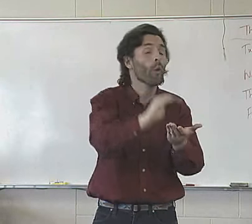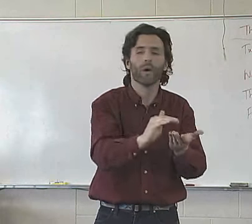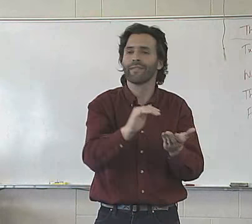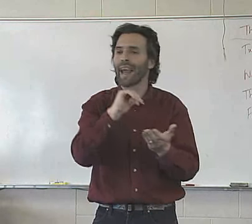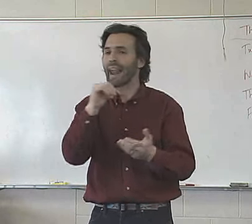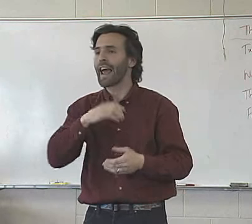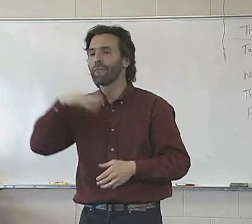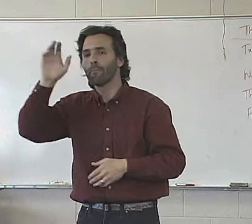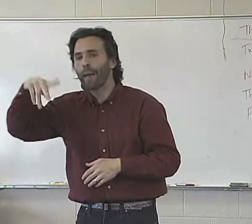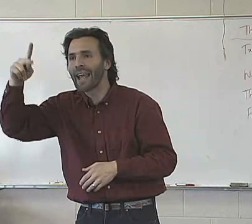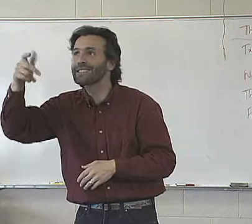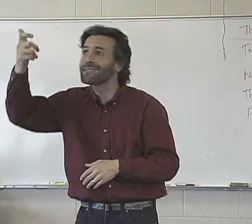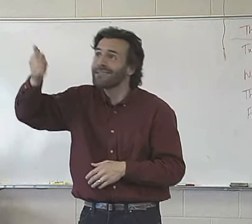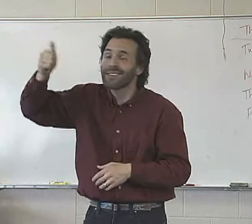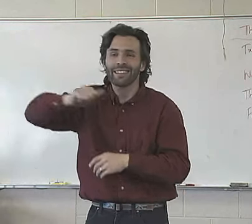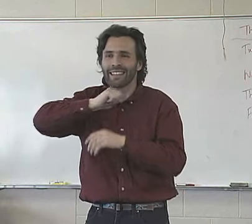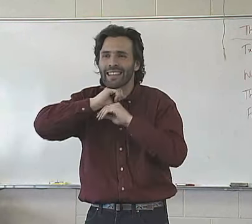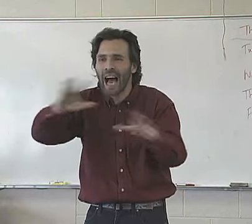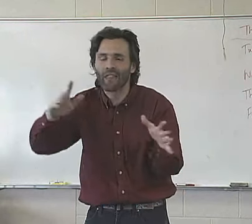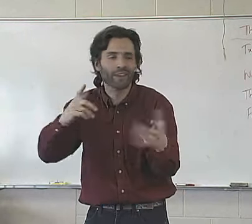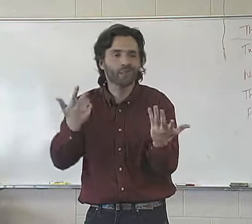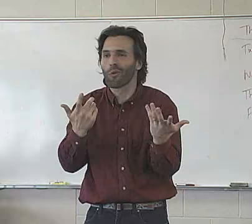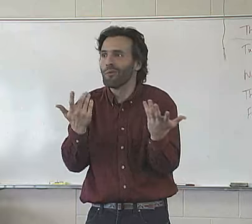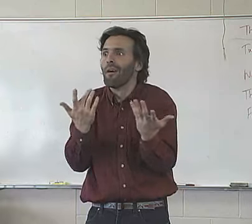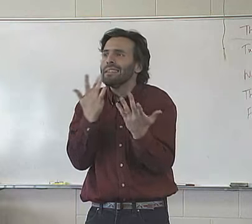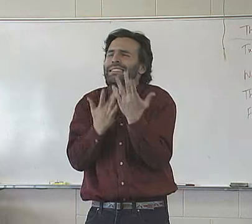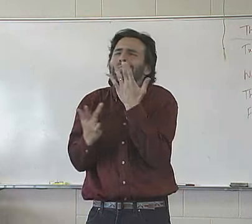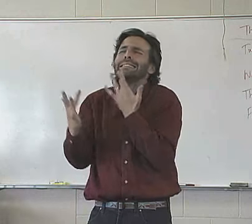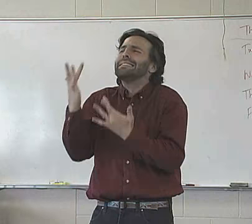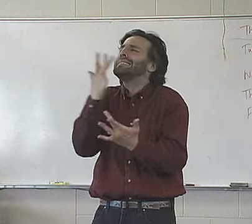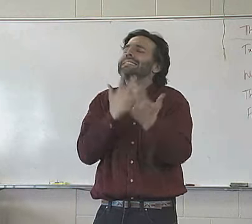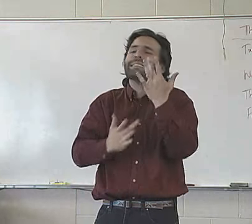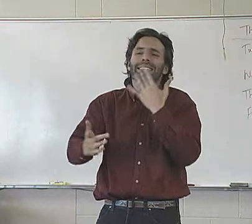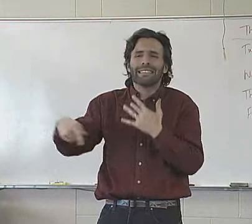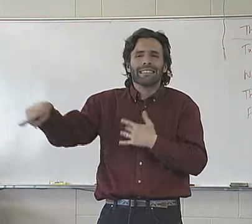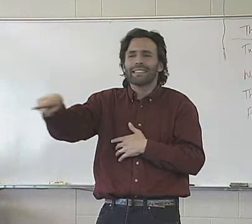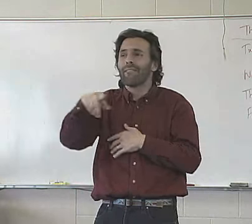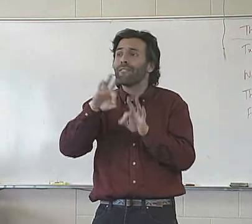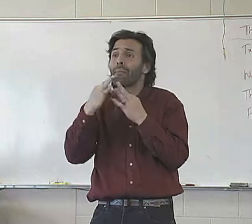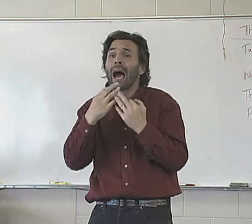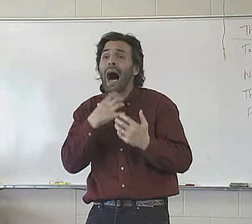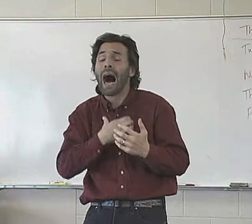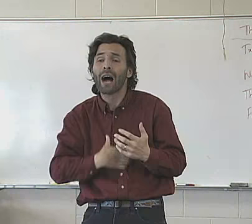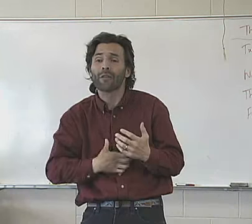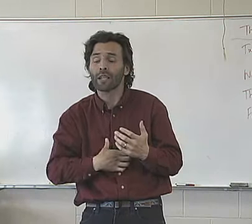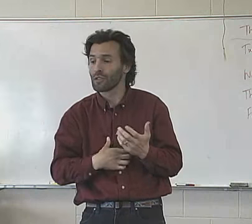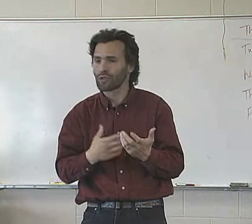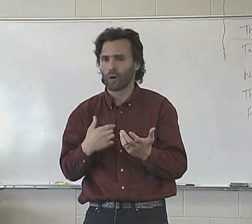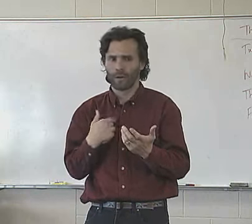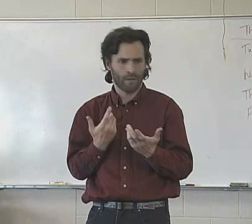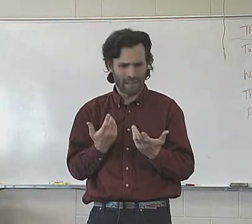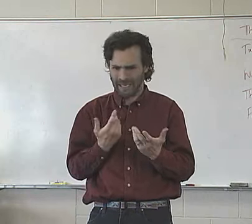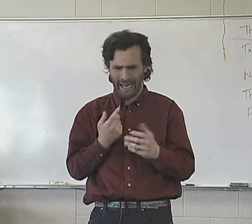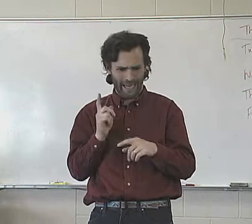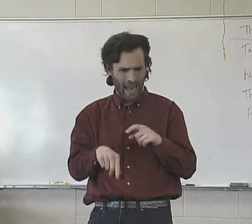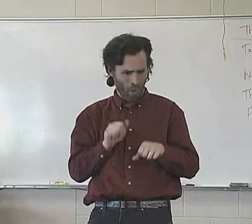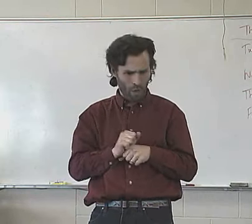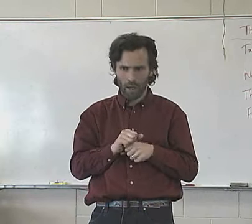or social services to help anybody in those days. So, you know, either he was going to get his sons to work or they were going to starve. So he